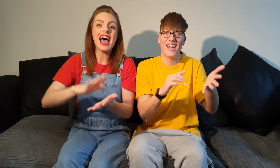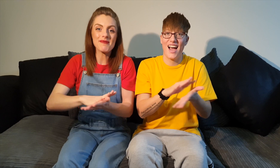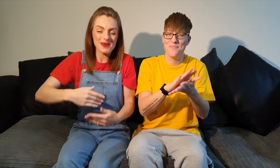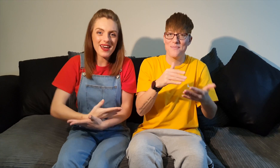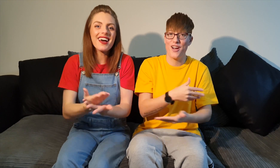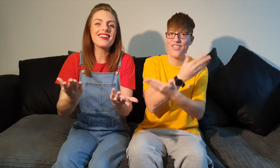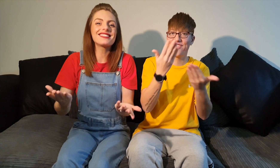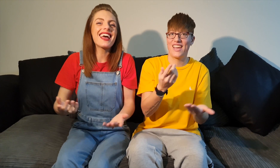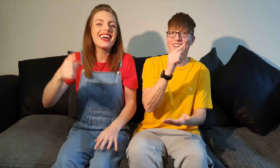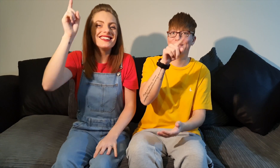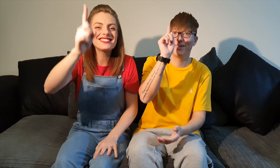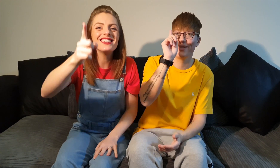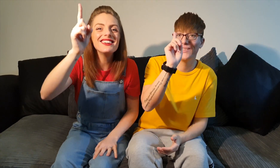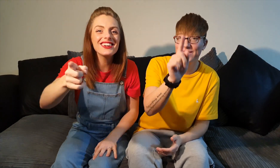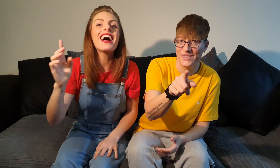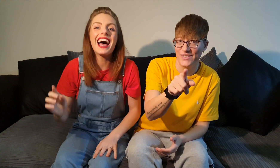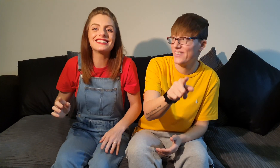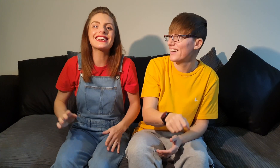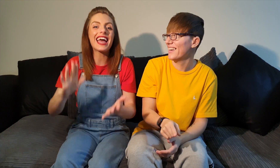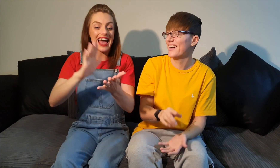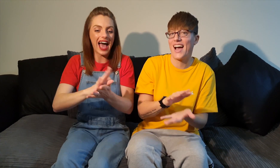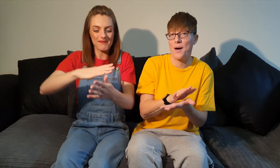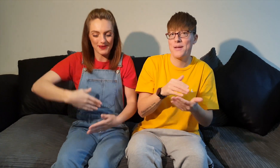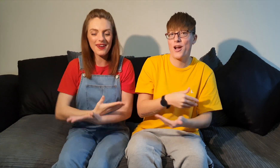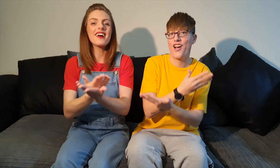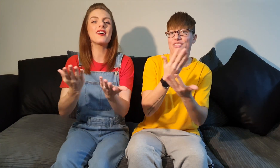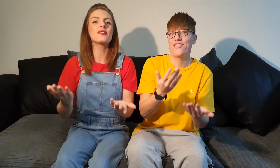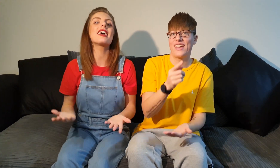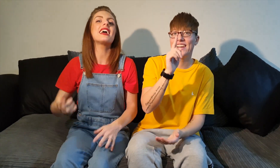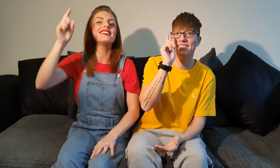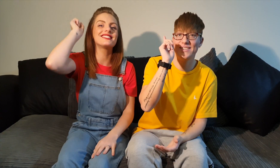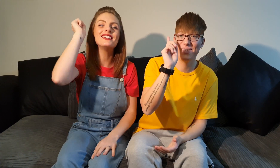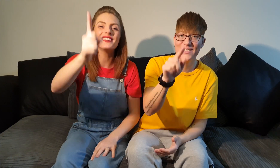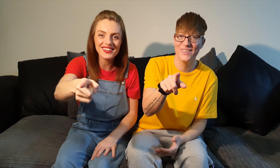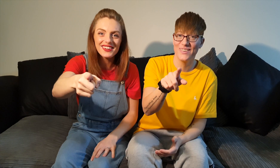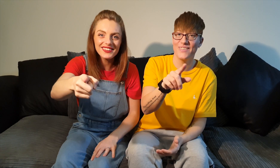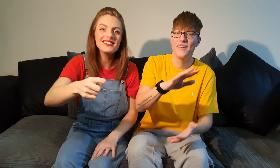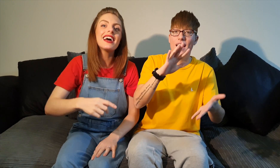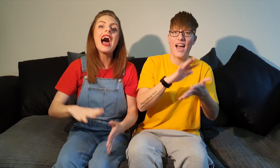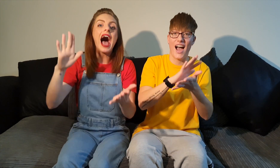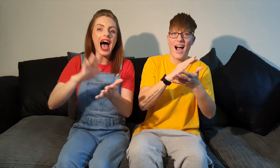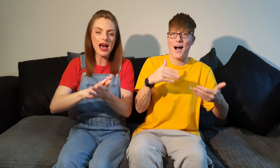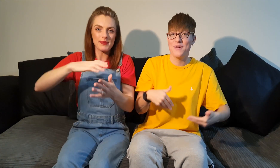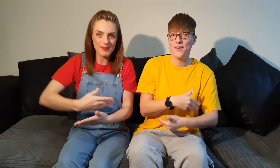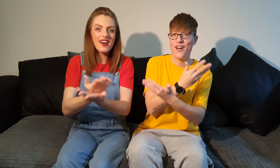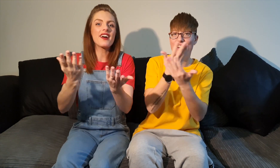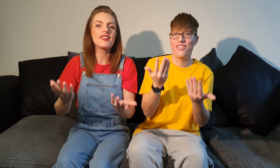Happy birthday to you. And again, happy birthday to you. Happy